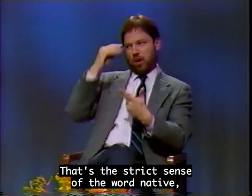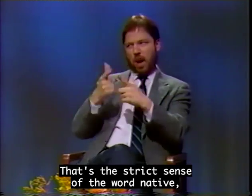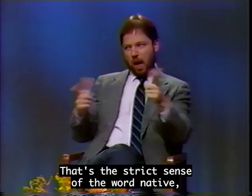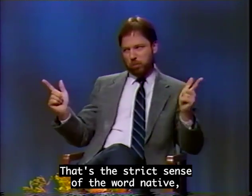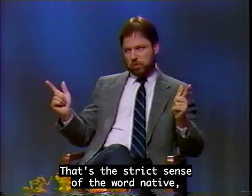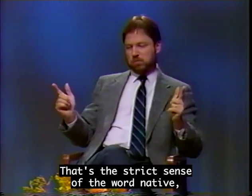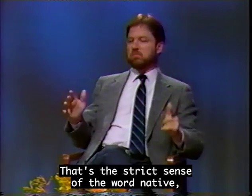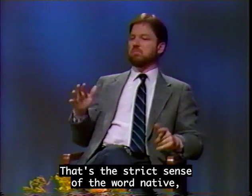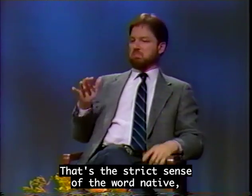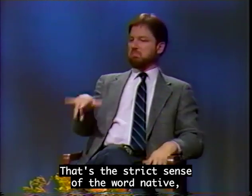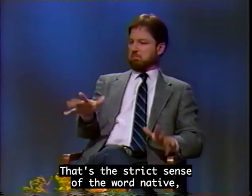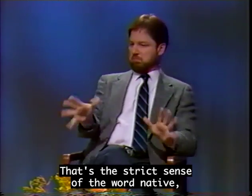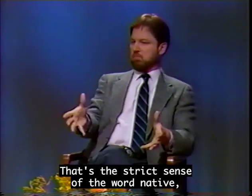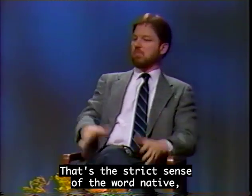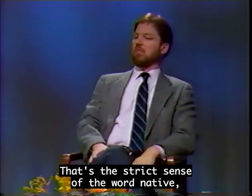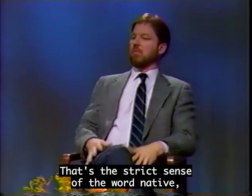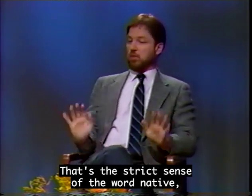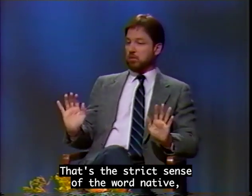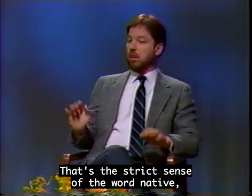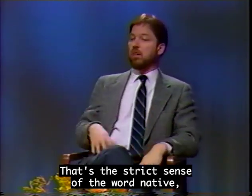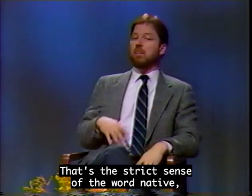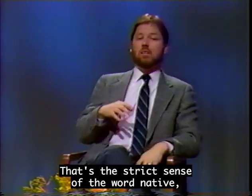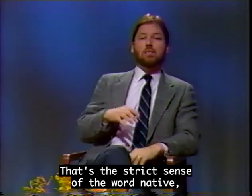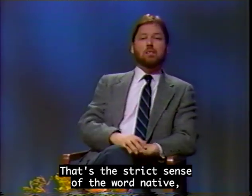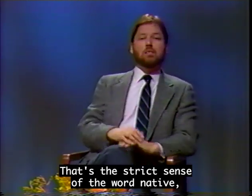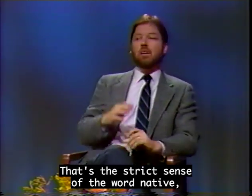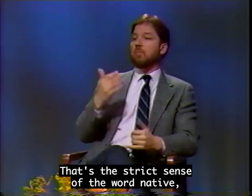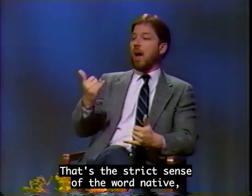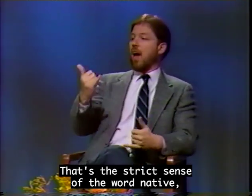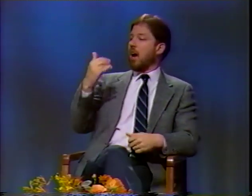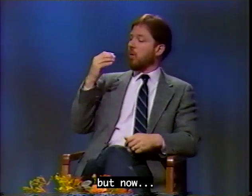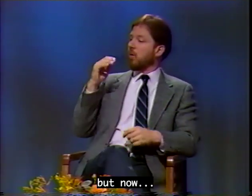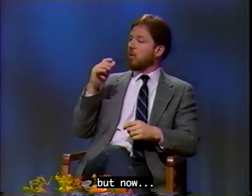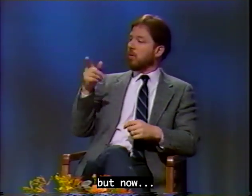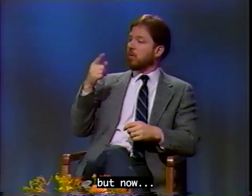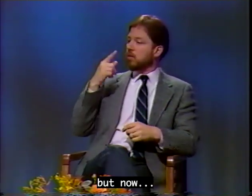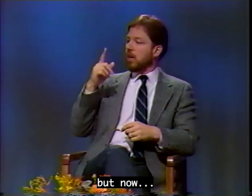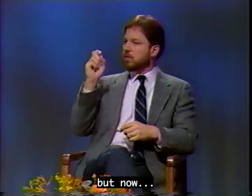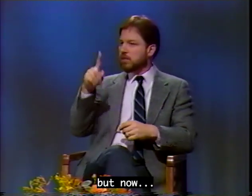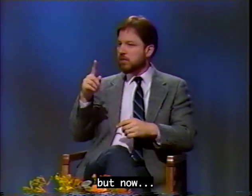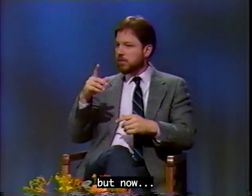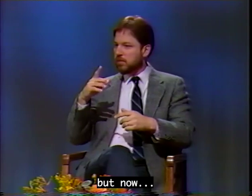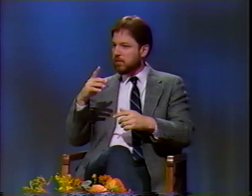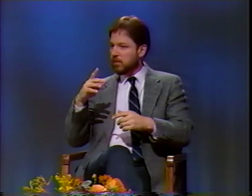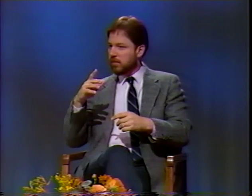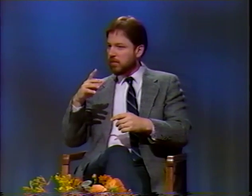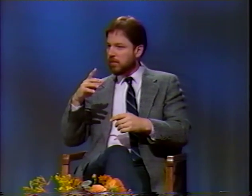the strict sense of the word native. But now,